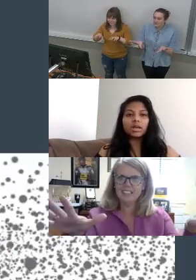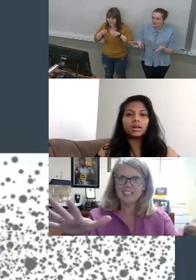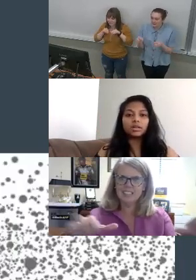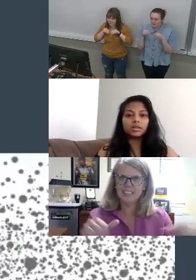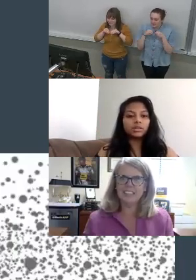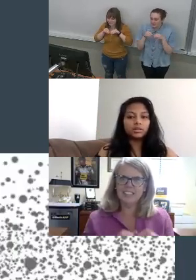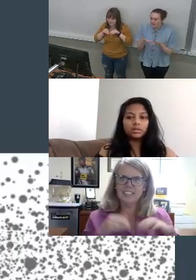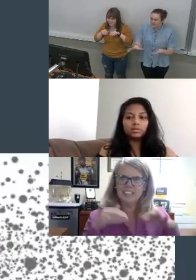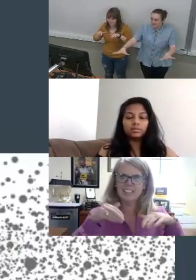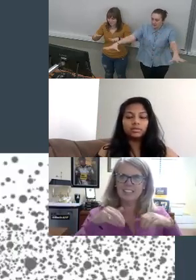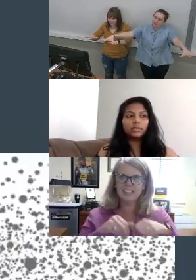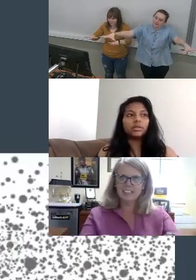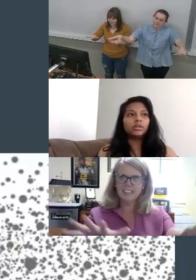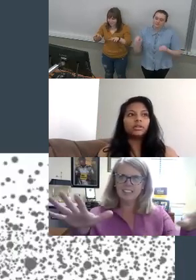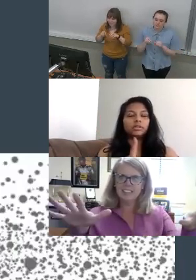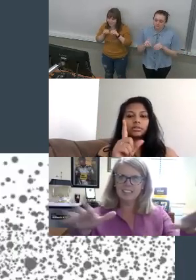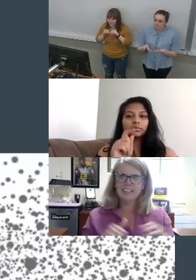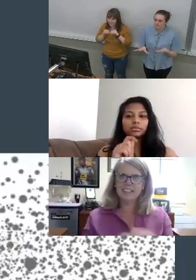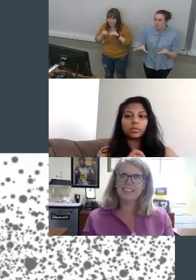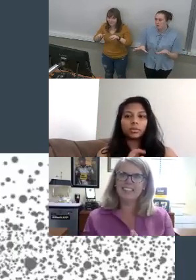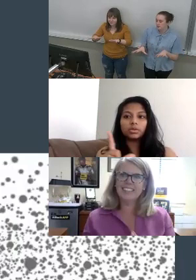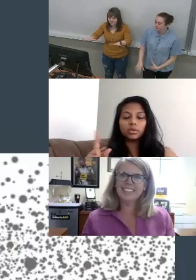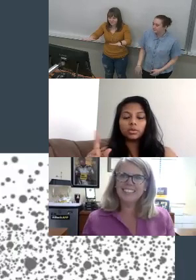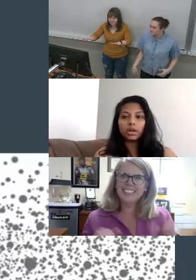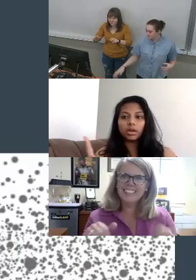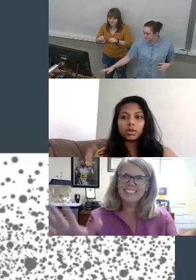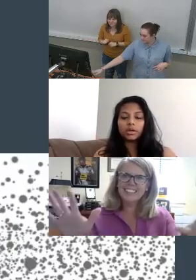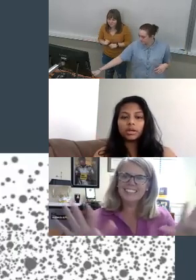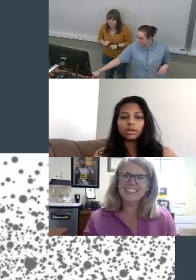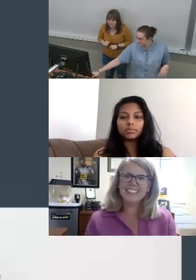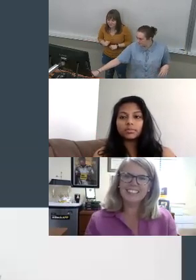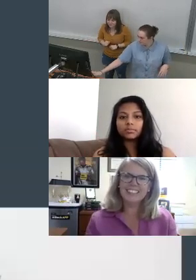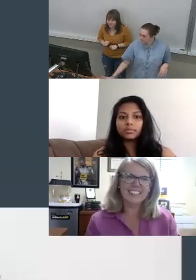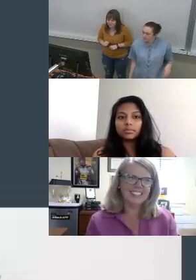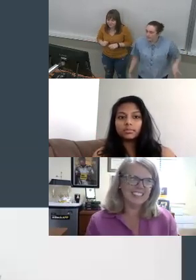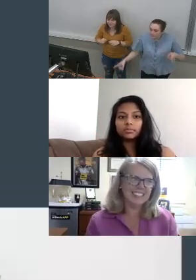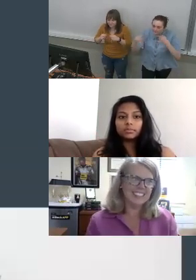Spread or pandemic. Spread.